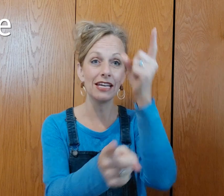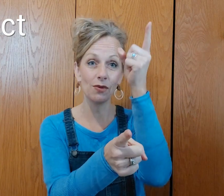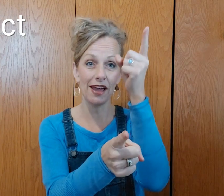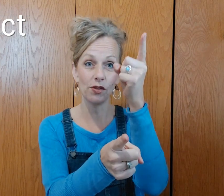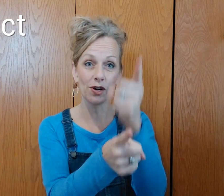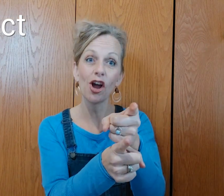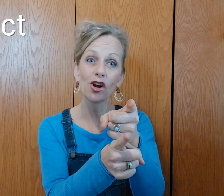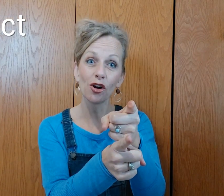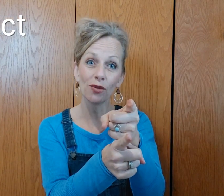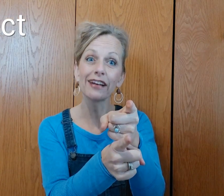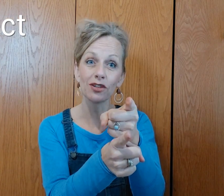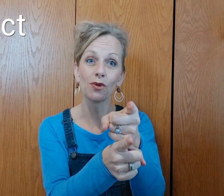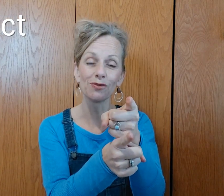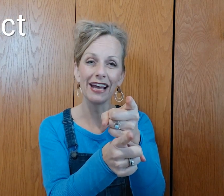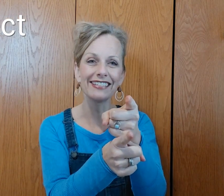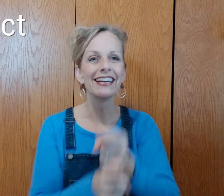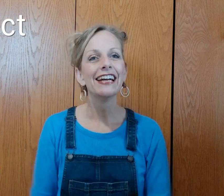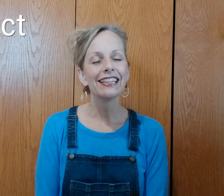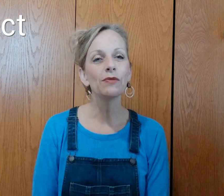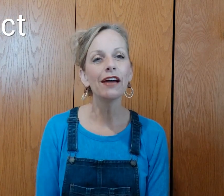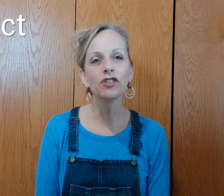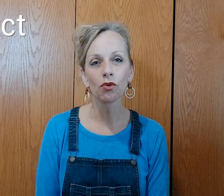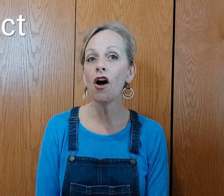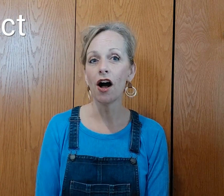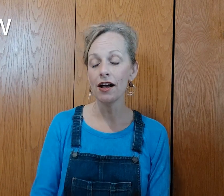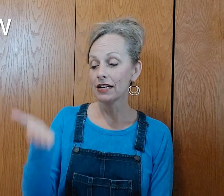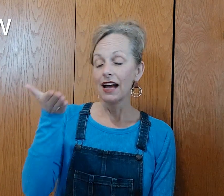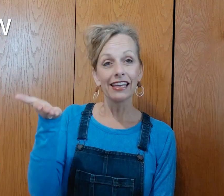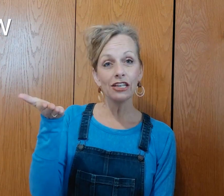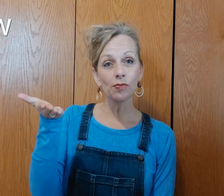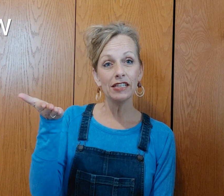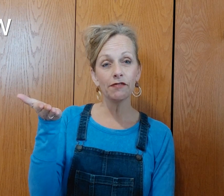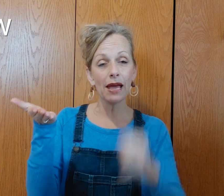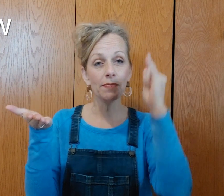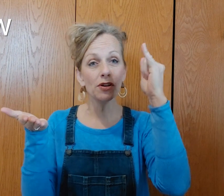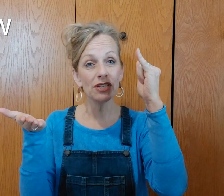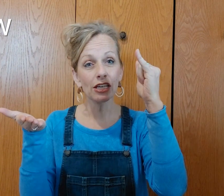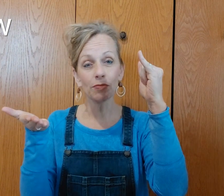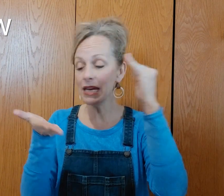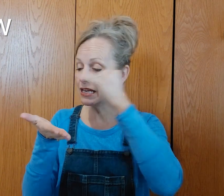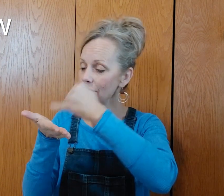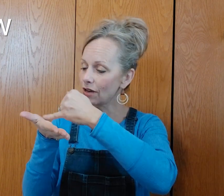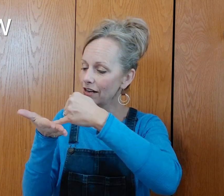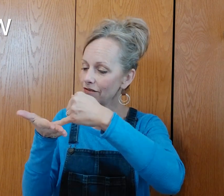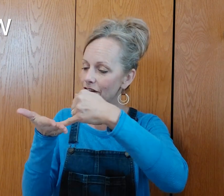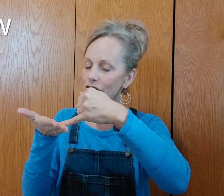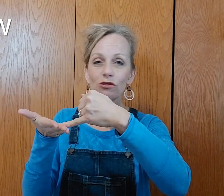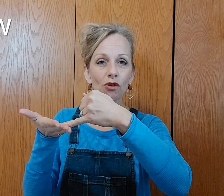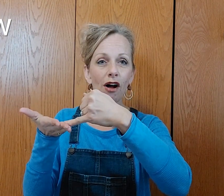here we have the word correct or right. Then we have draw. Again, your piece of paper, you take your pinky and you draw